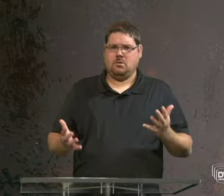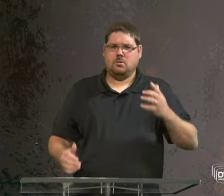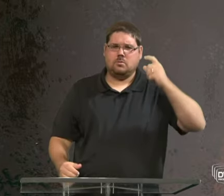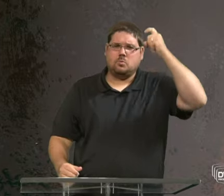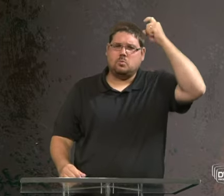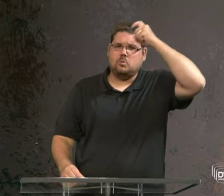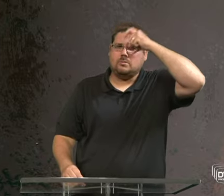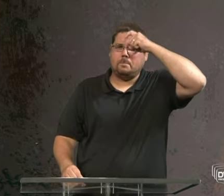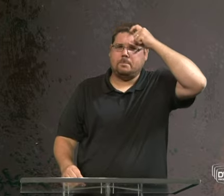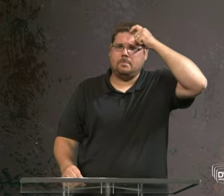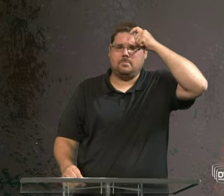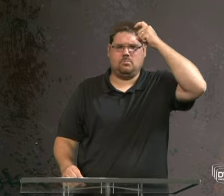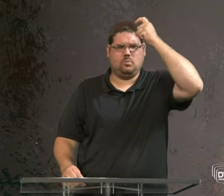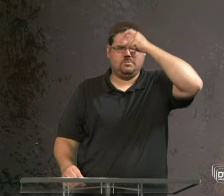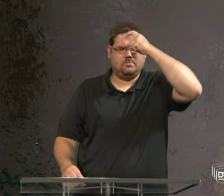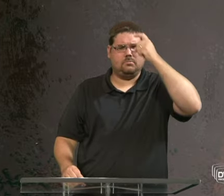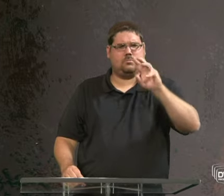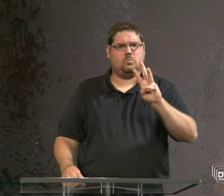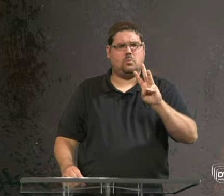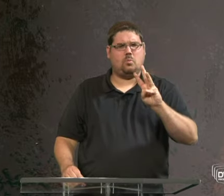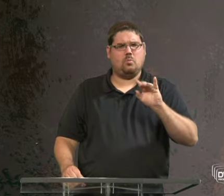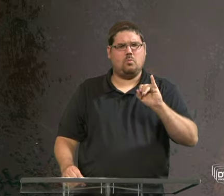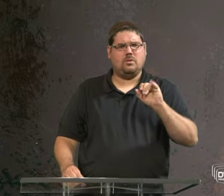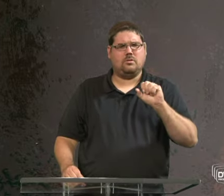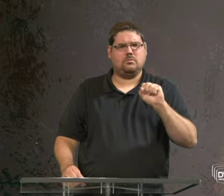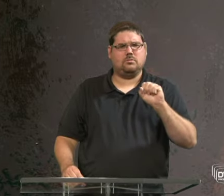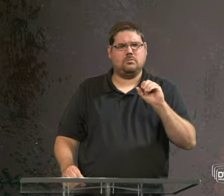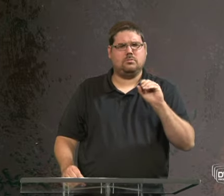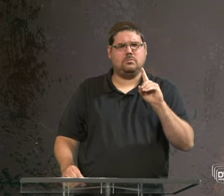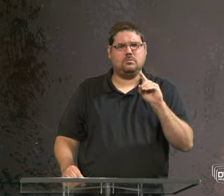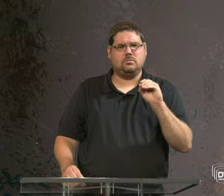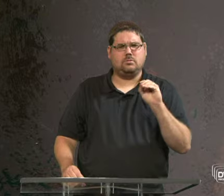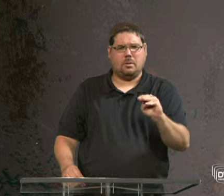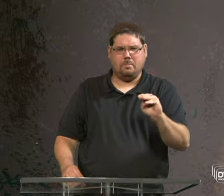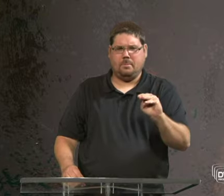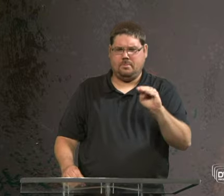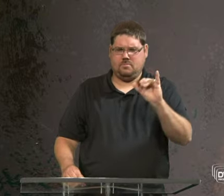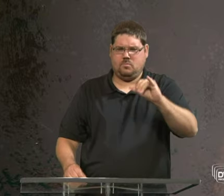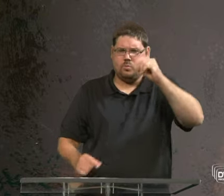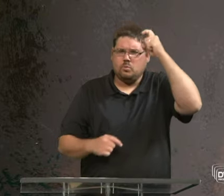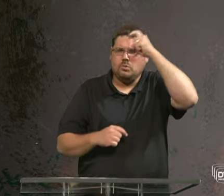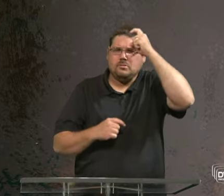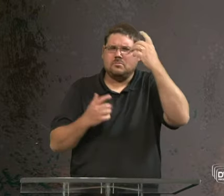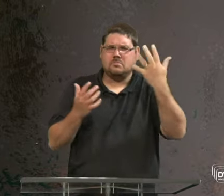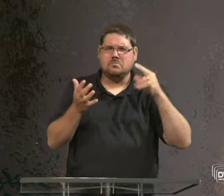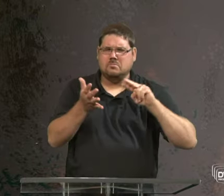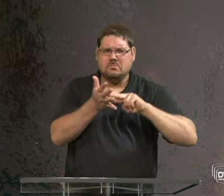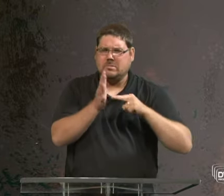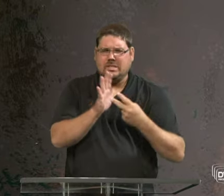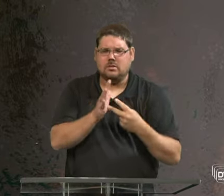decided to ask God for wisdom. He wanted wisdom to know